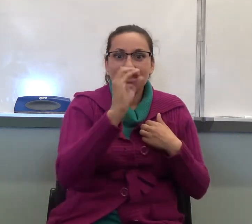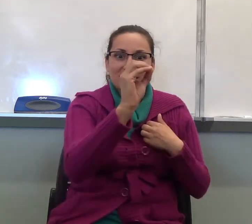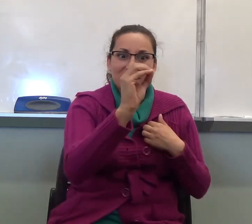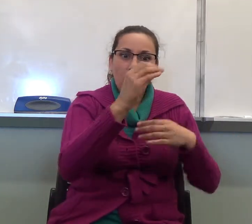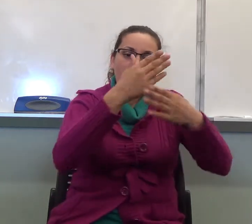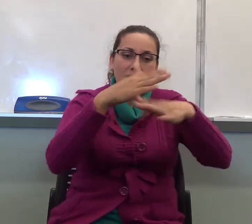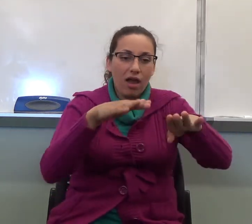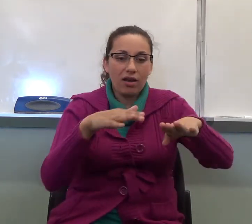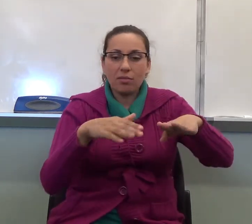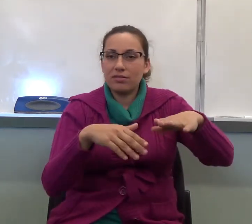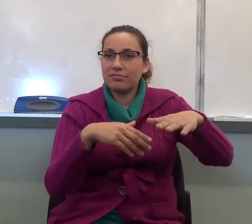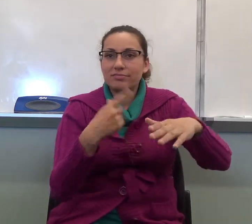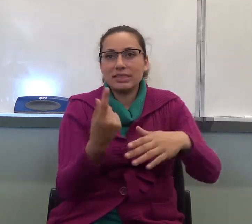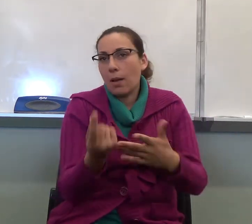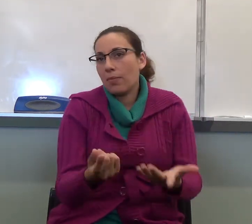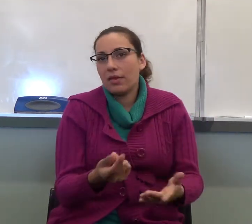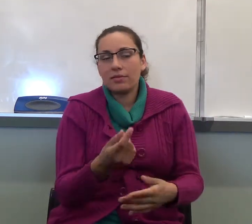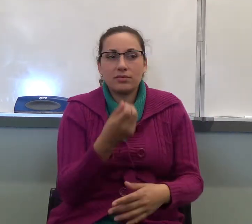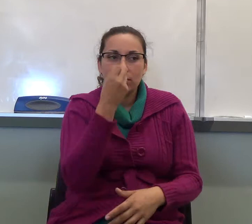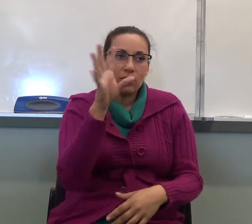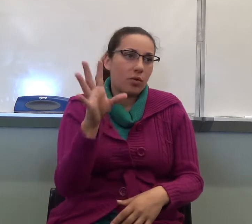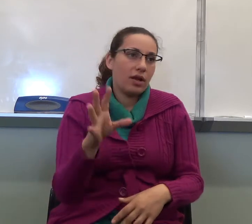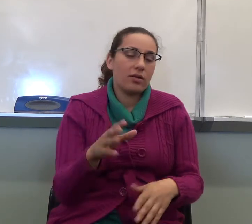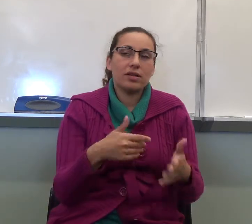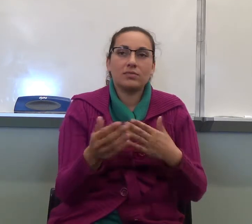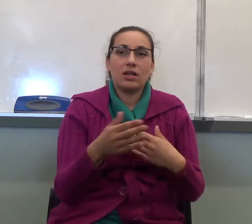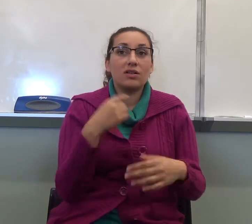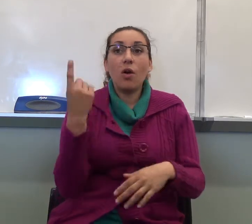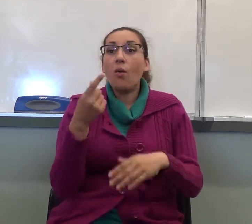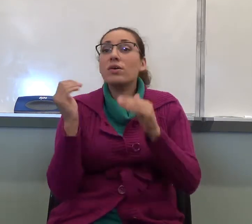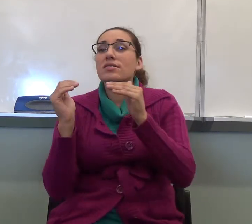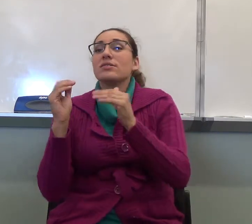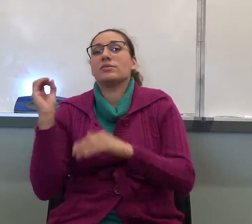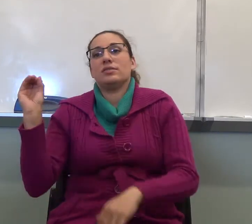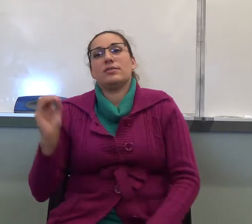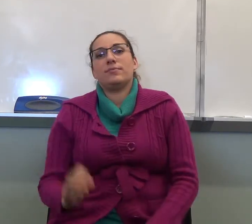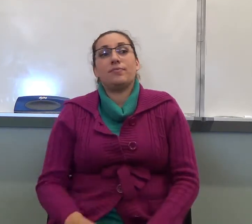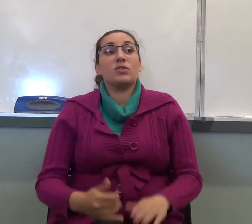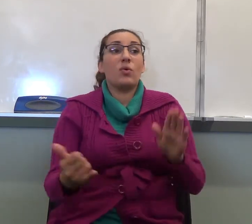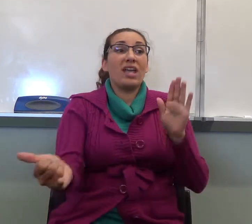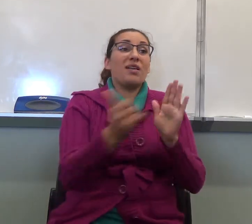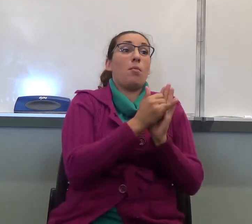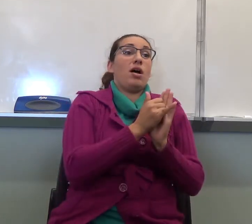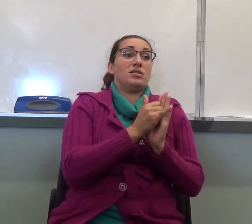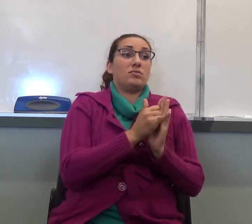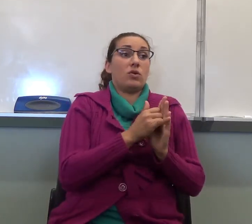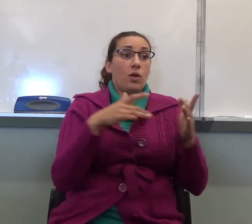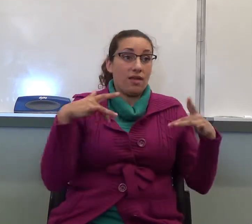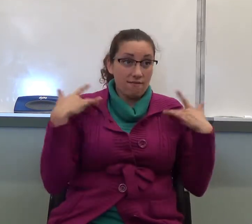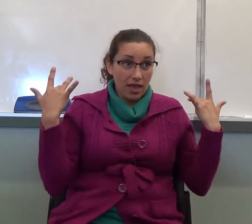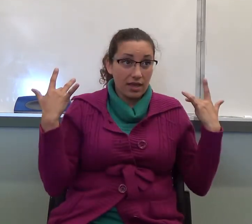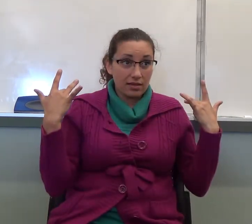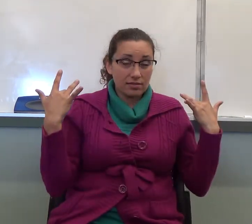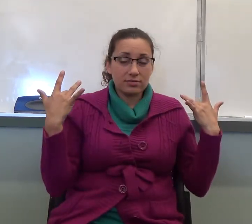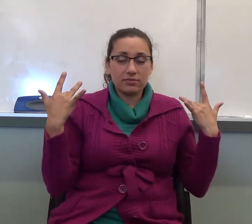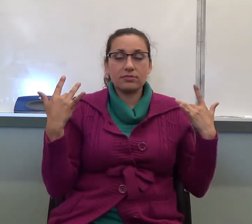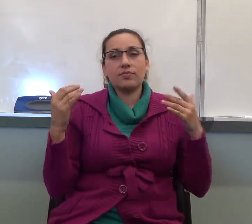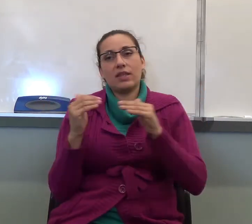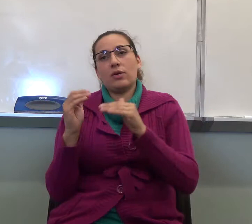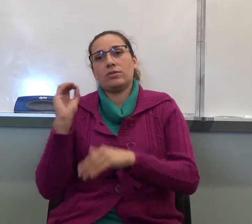something. Who cares what it is? And that's always zero. So an impossible event, zero probability.